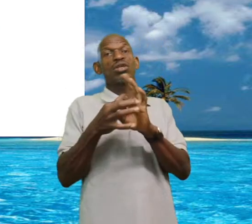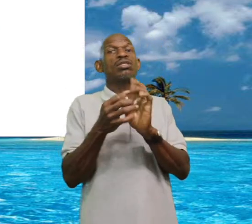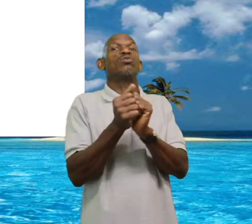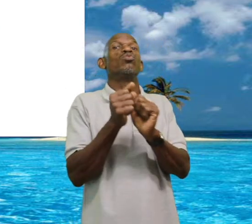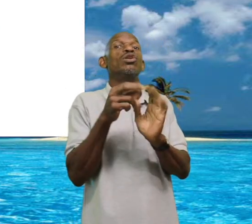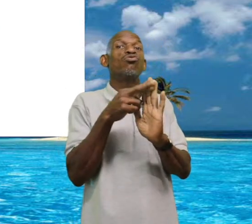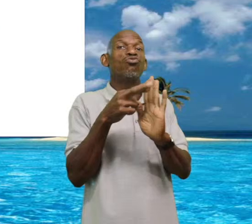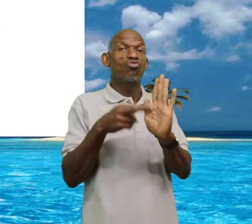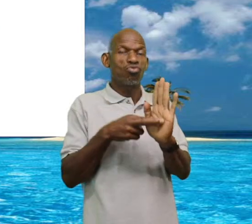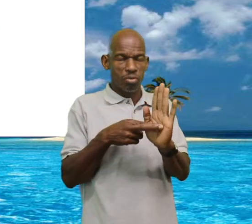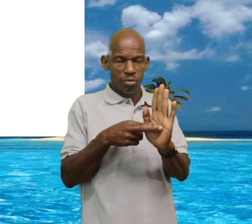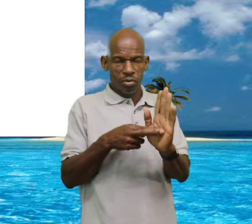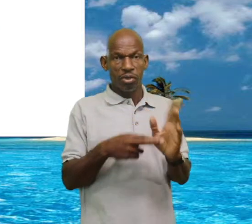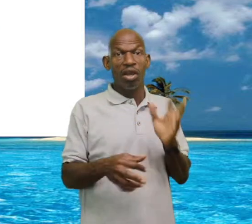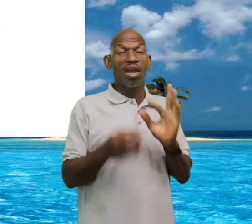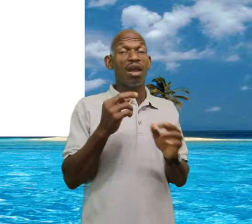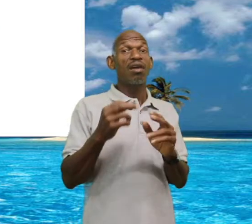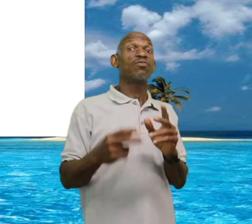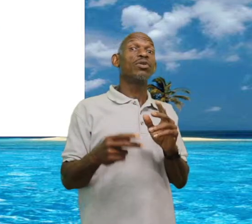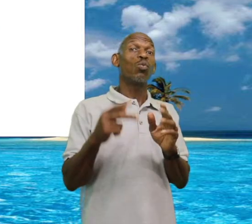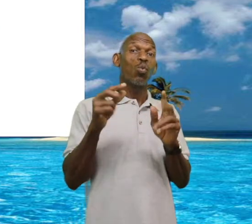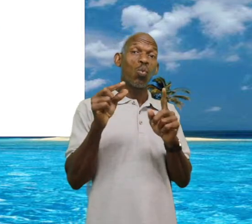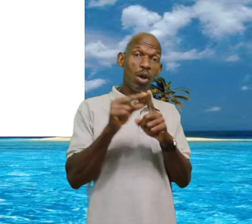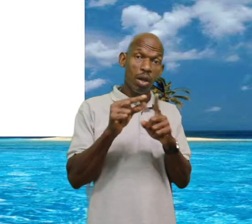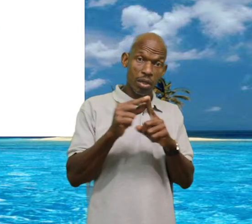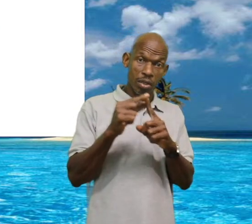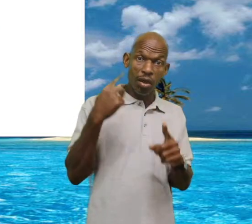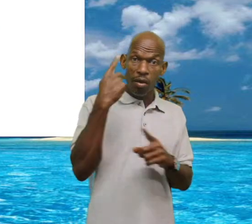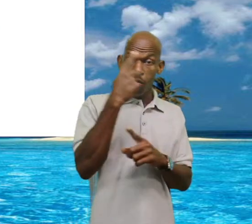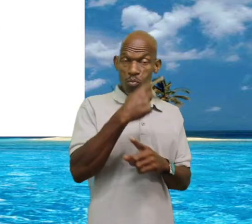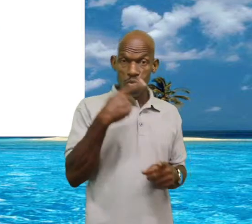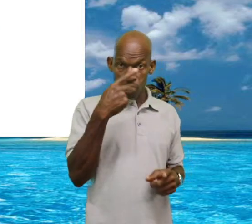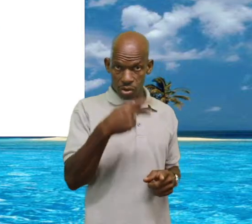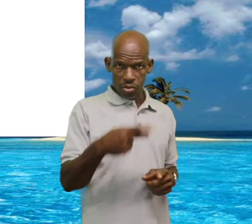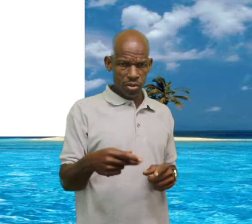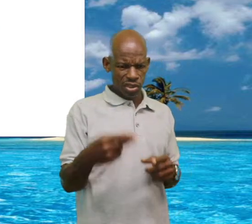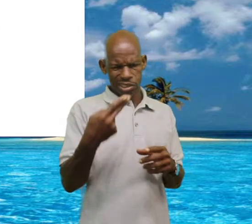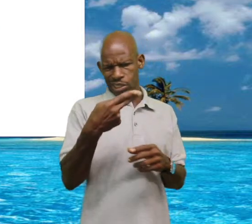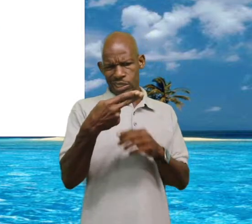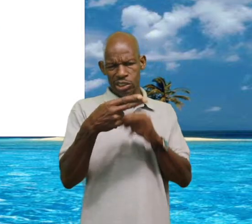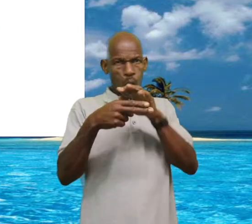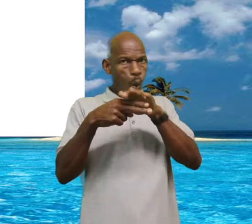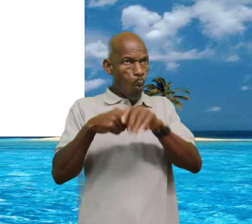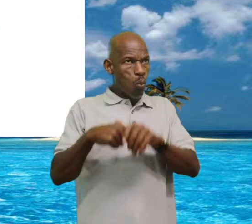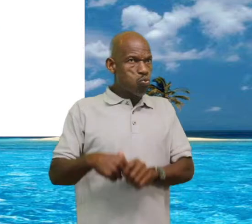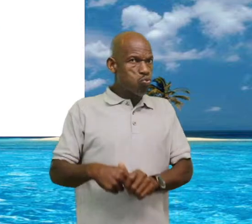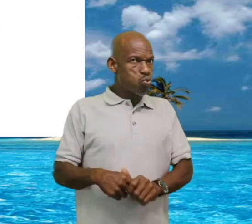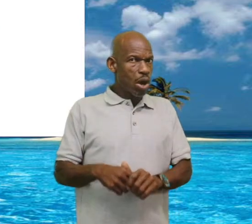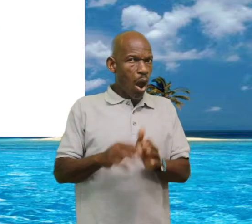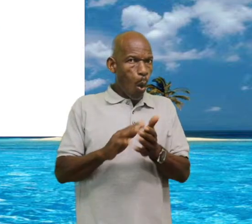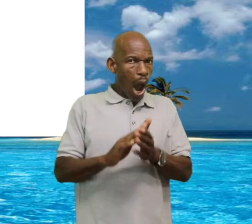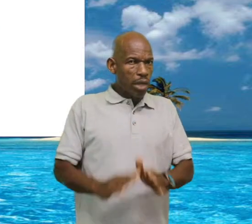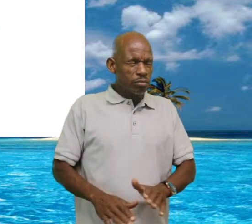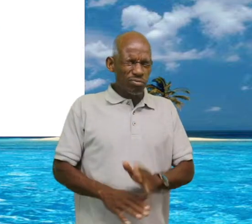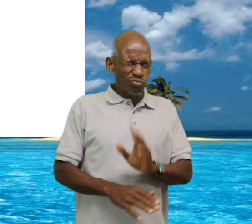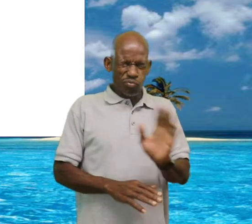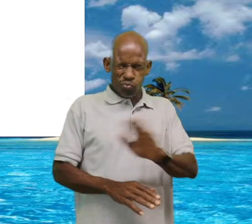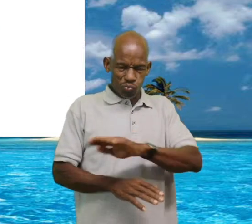silent. The H doesn't make a sound. And you're hearing the